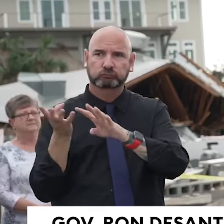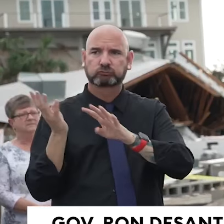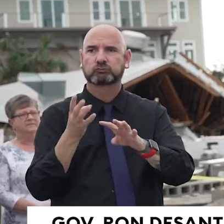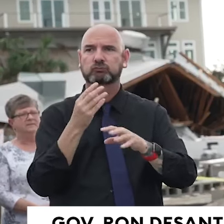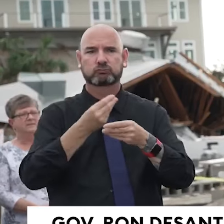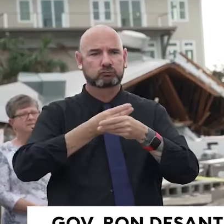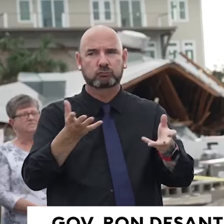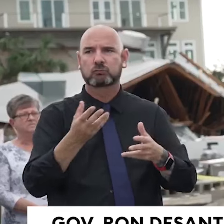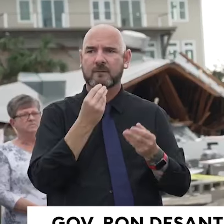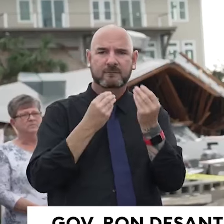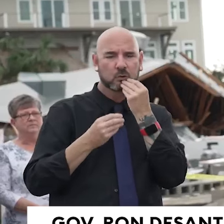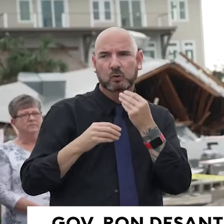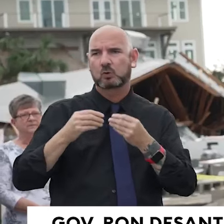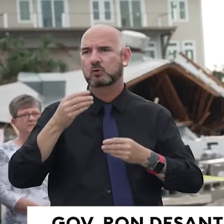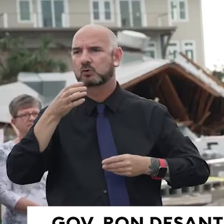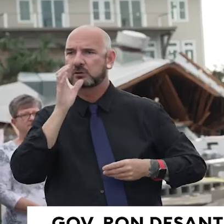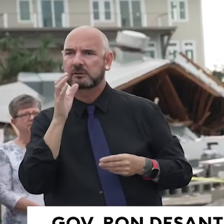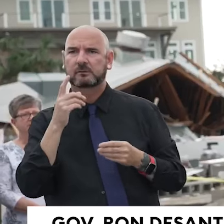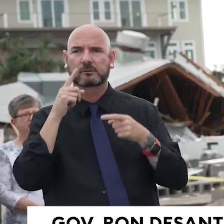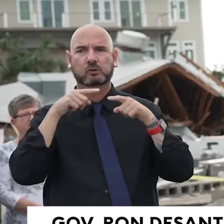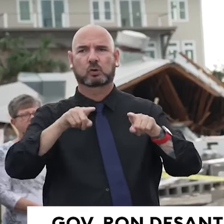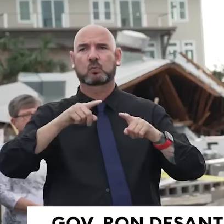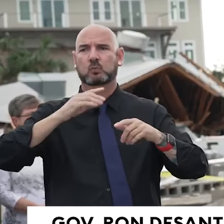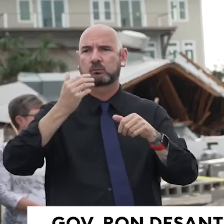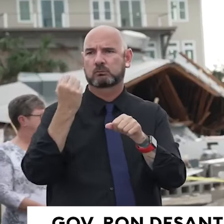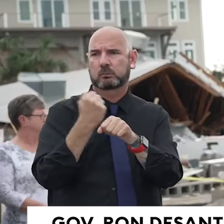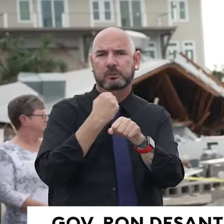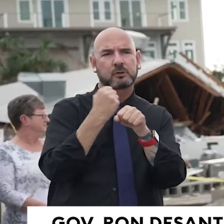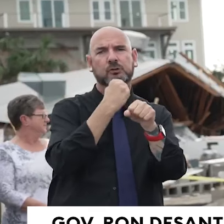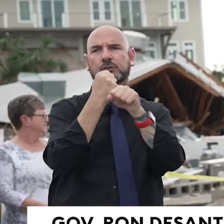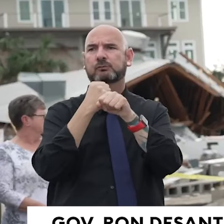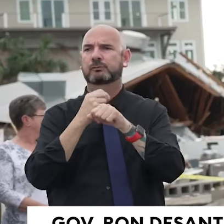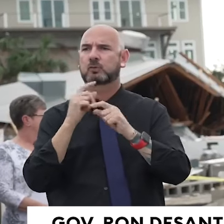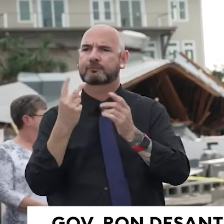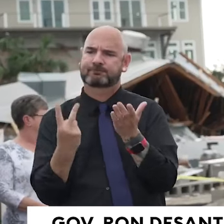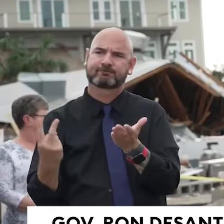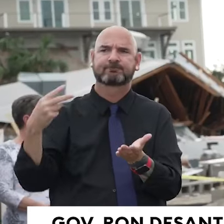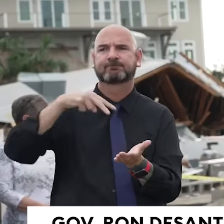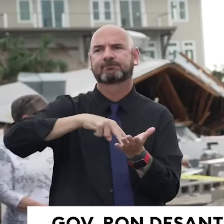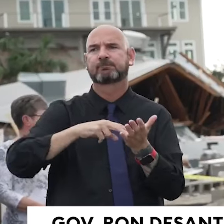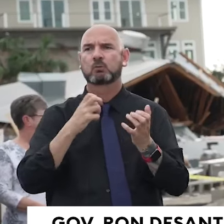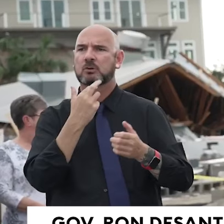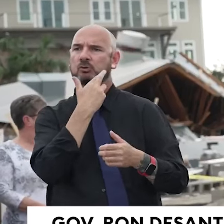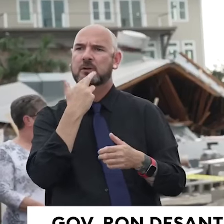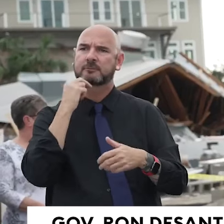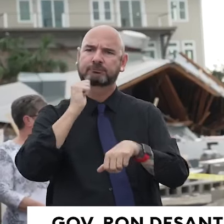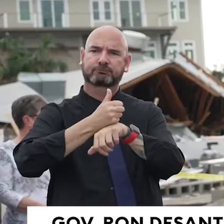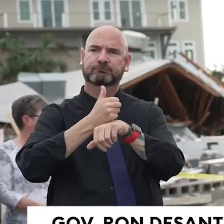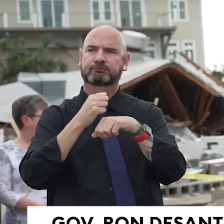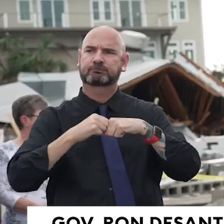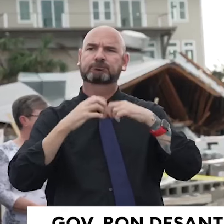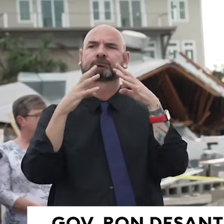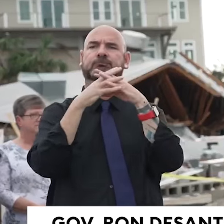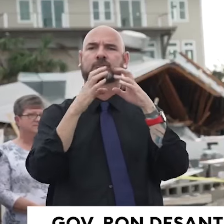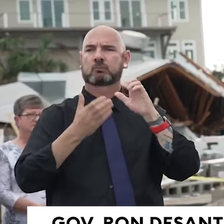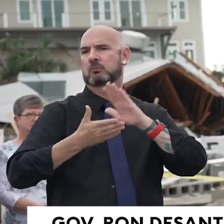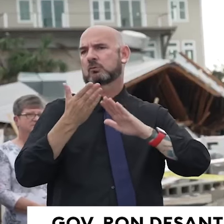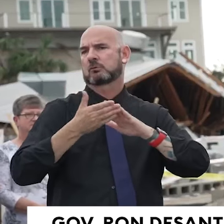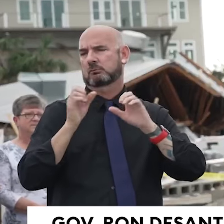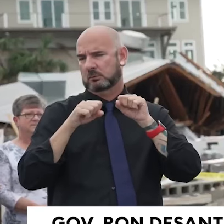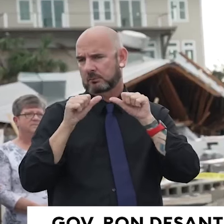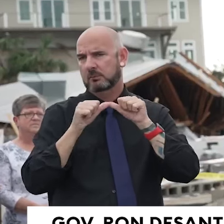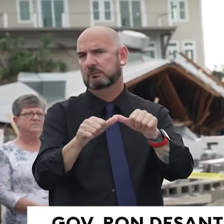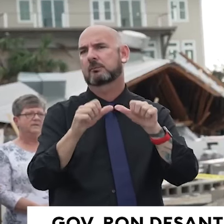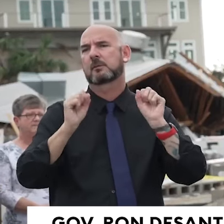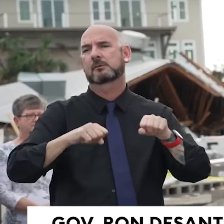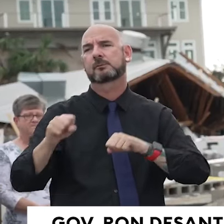while they're rebuilding their standing restaurant. We want businesses to be able to return to normal operations as soon as possible,